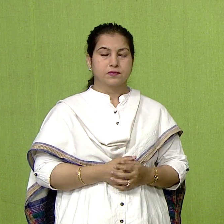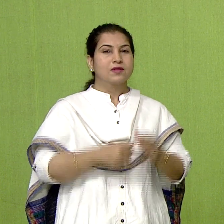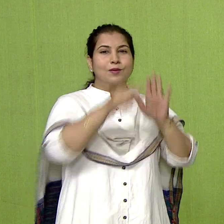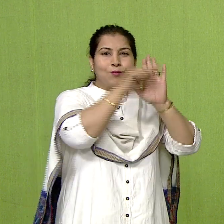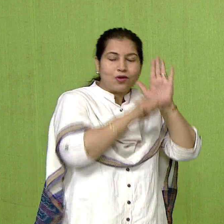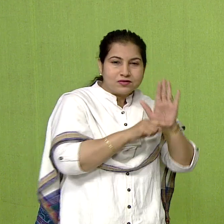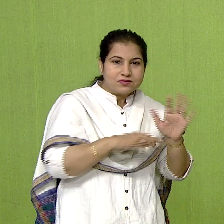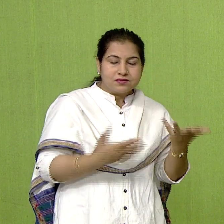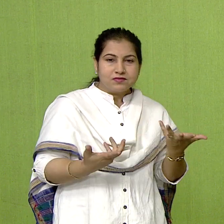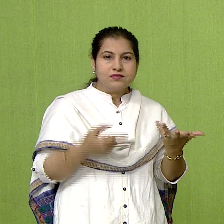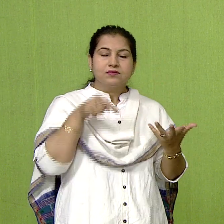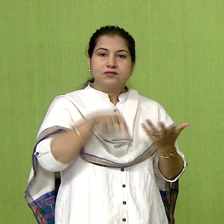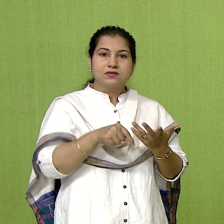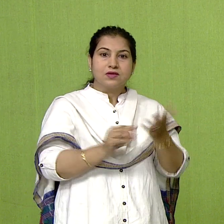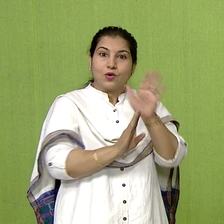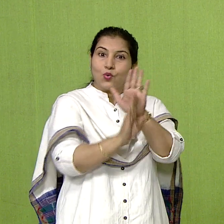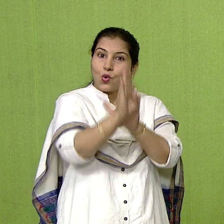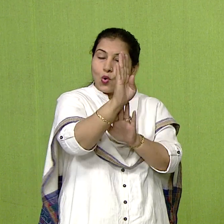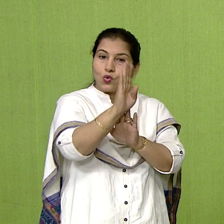policies to help in the growth of Indian